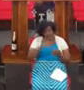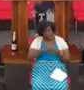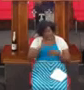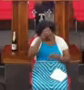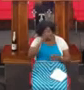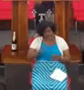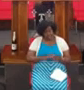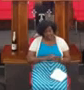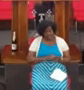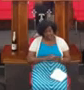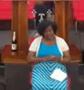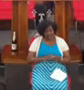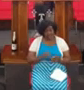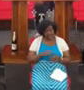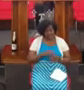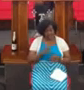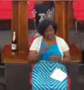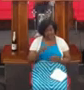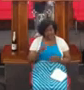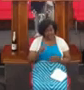a demoniac of Gadara.